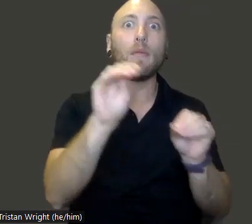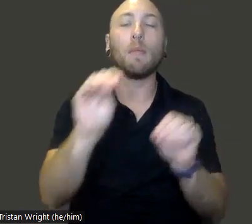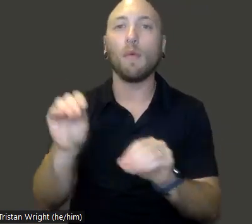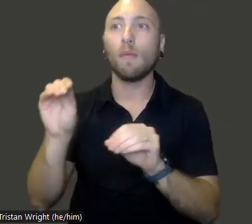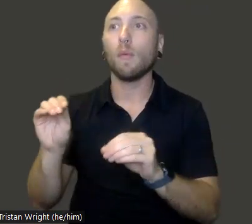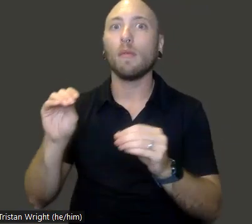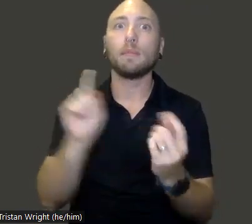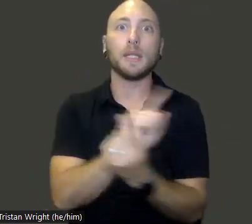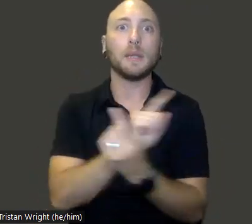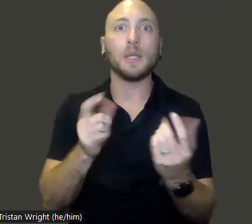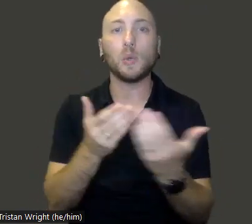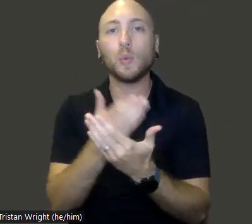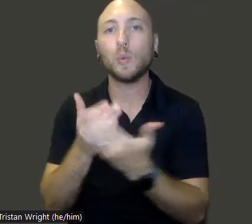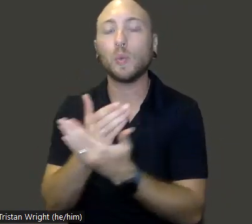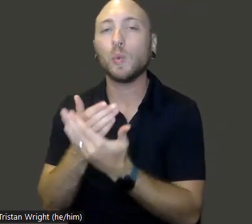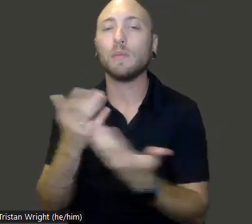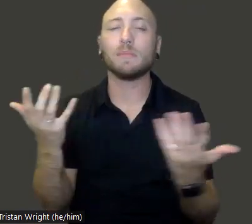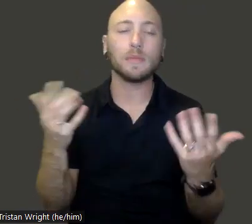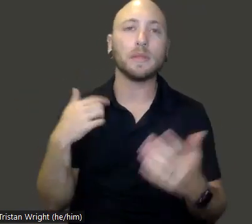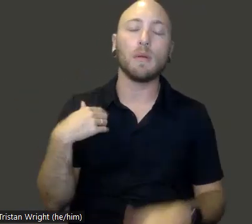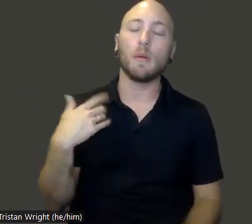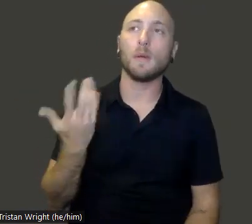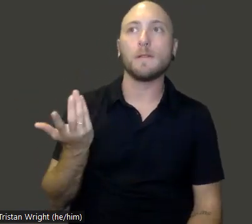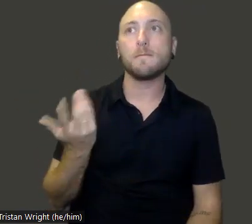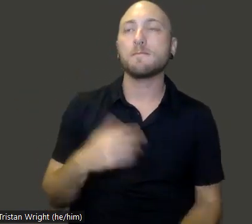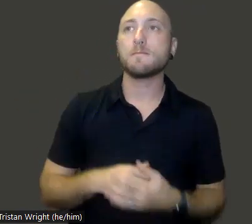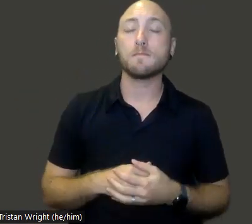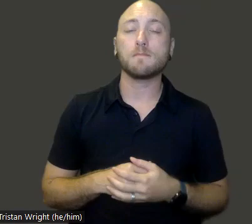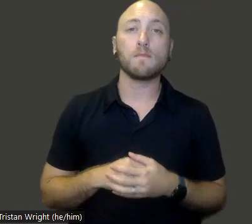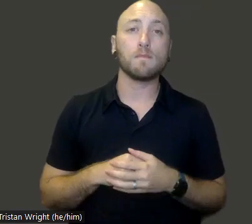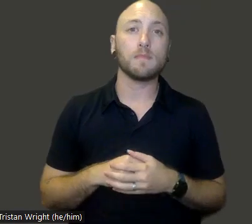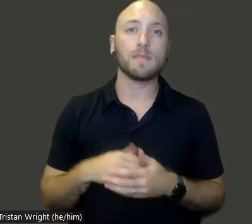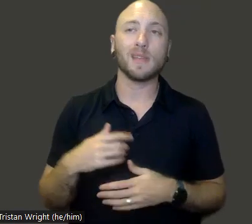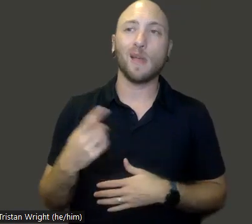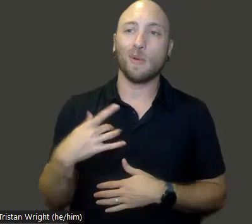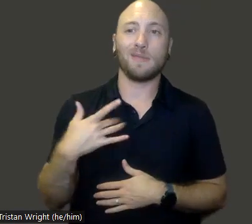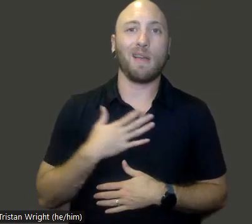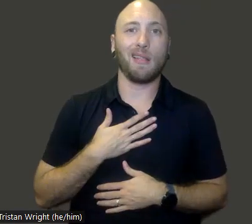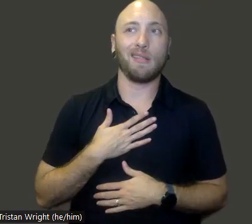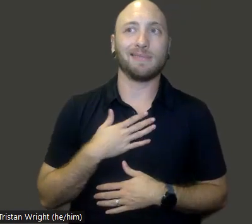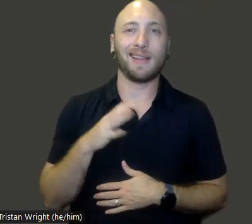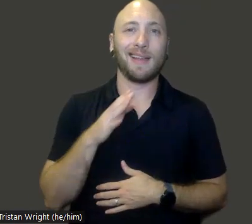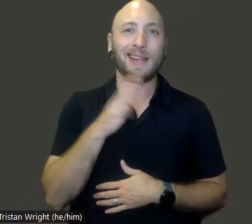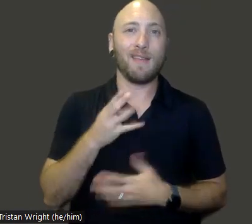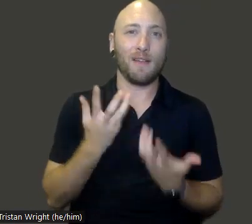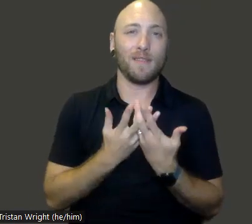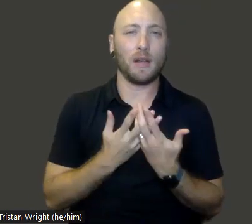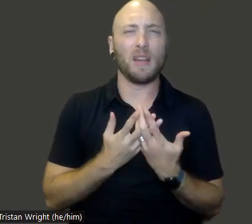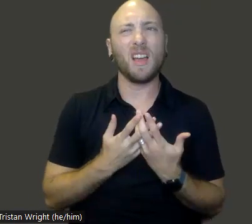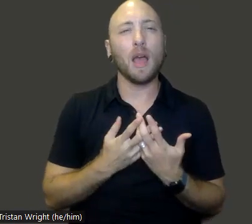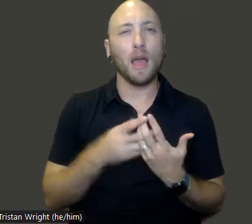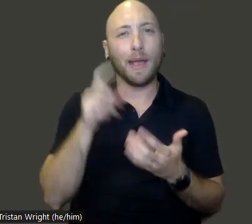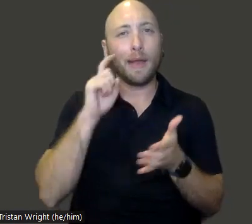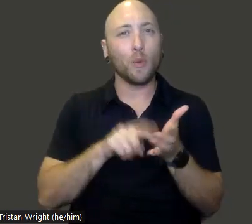And so I was, you know, constantly feeling kind of out of place. And I hear that from a lot of people